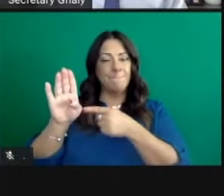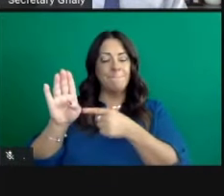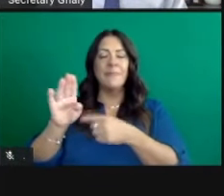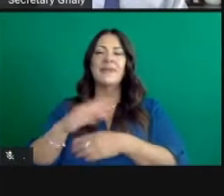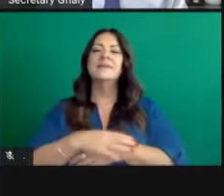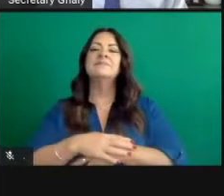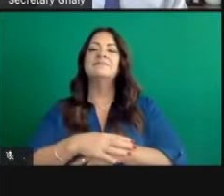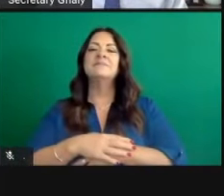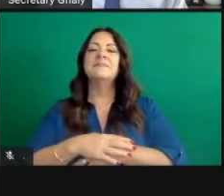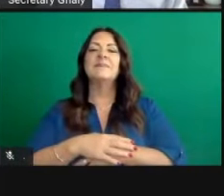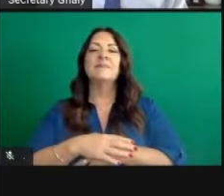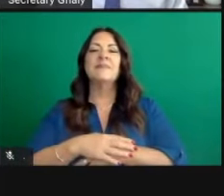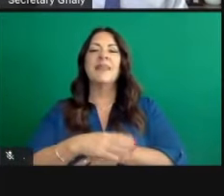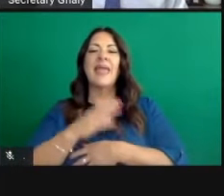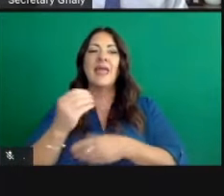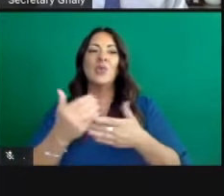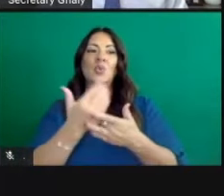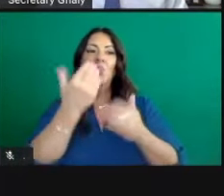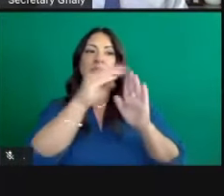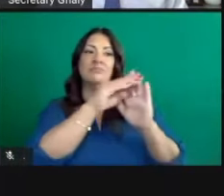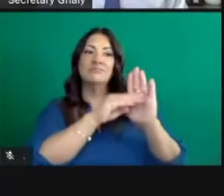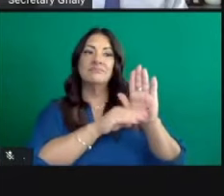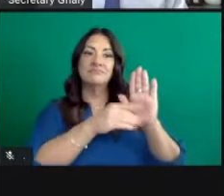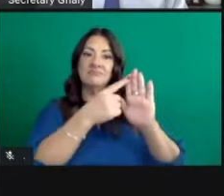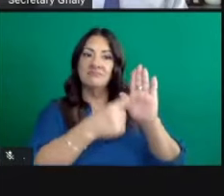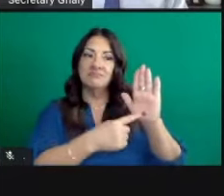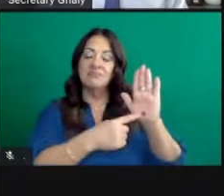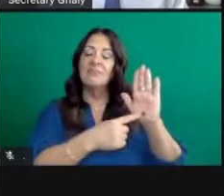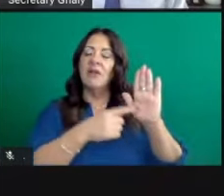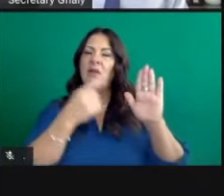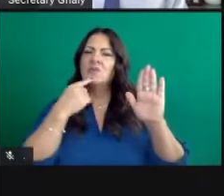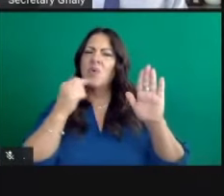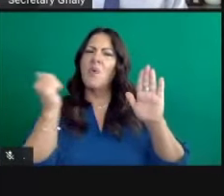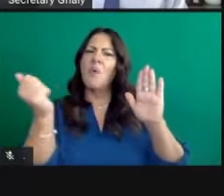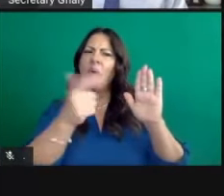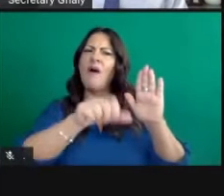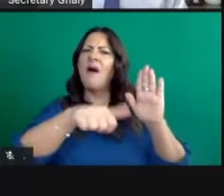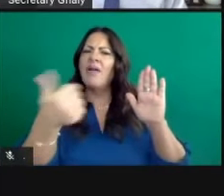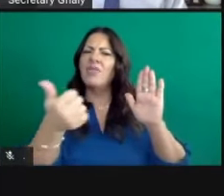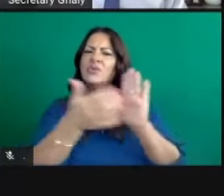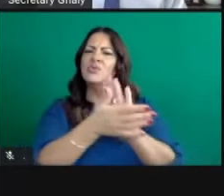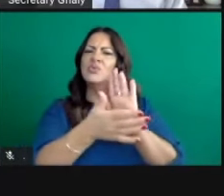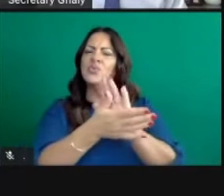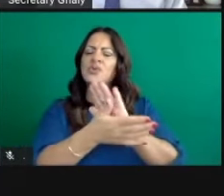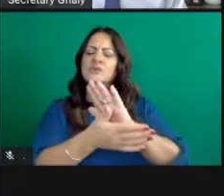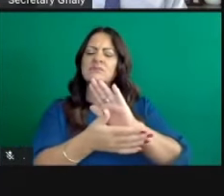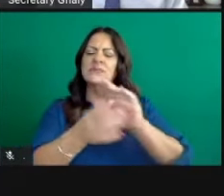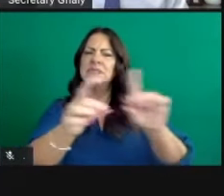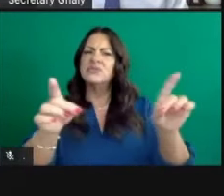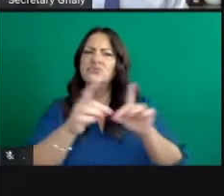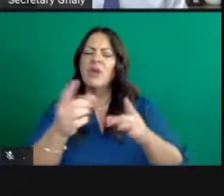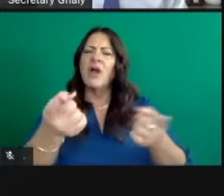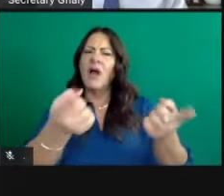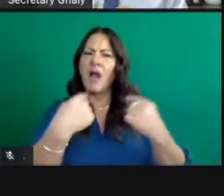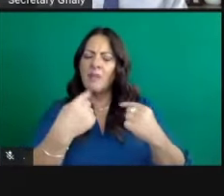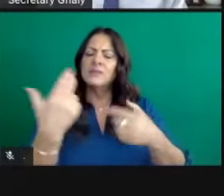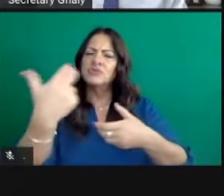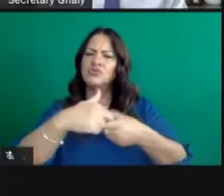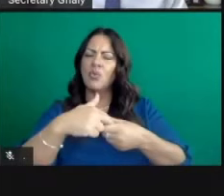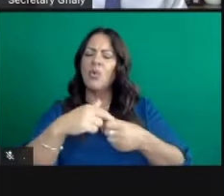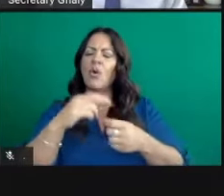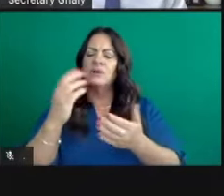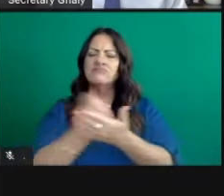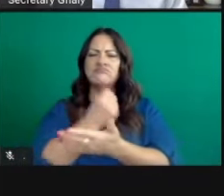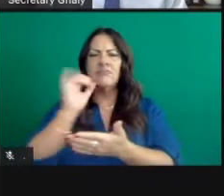use of this new playbook to invite other school districts to take advantage of this testing resource as well. We know that there are